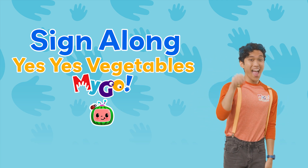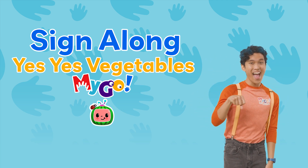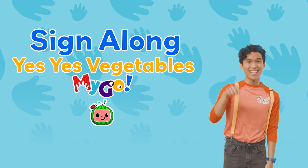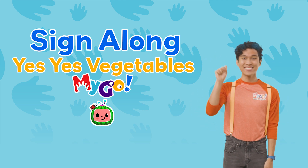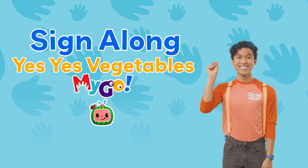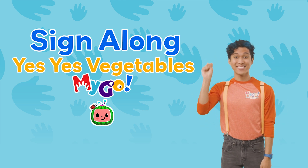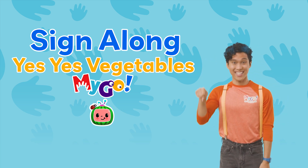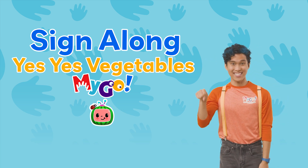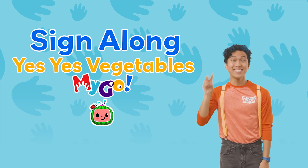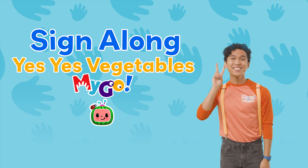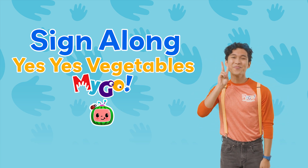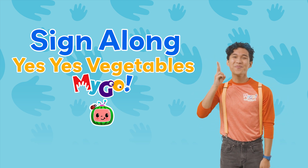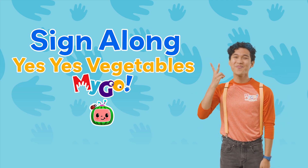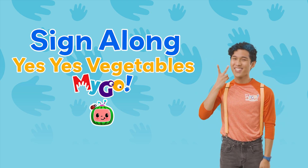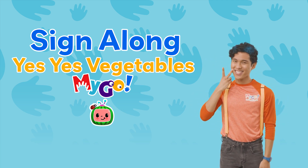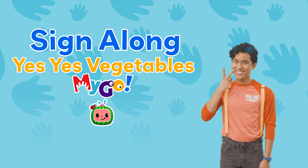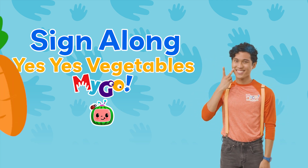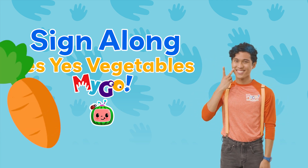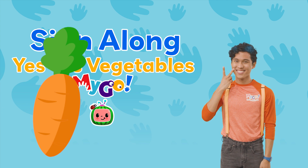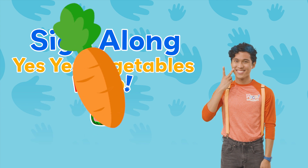Yes, yes, vegetables.